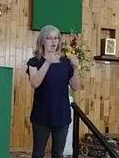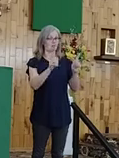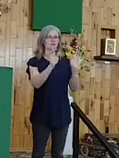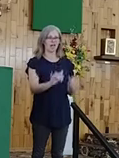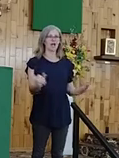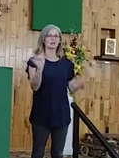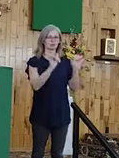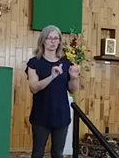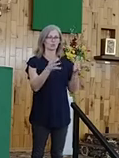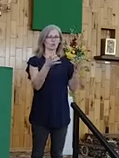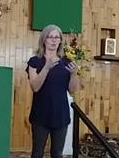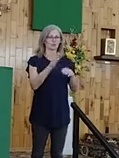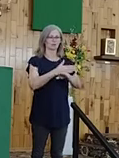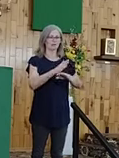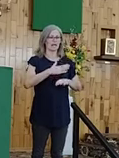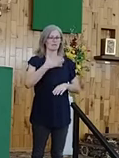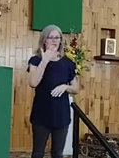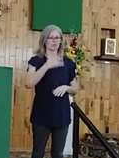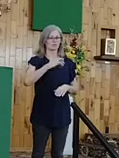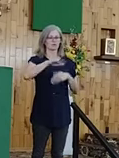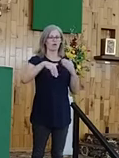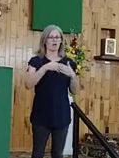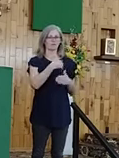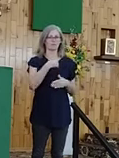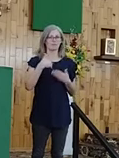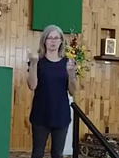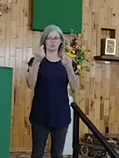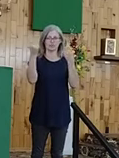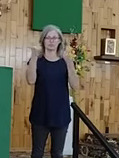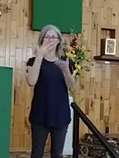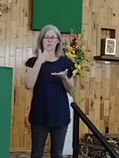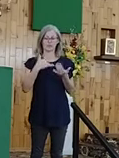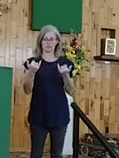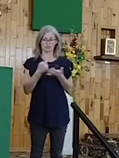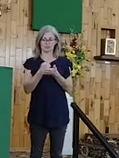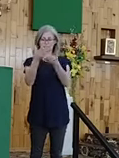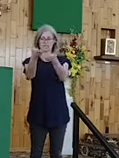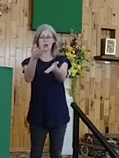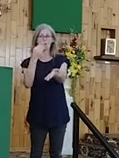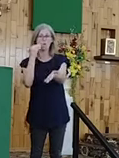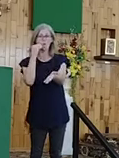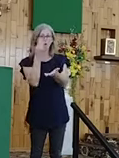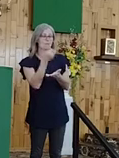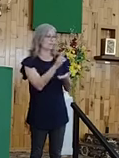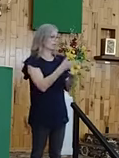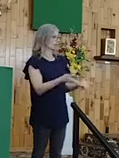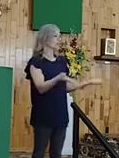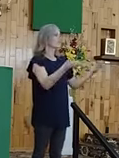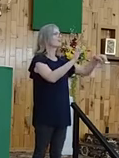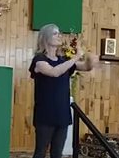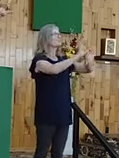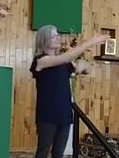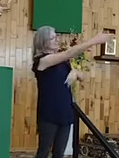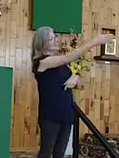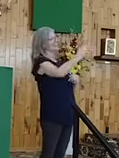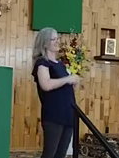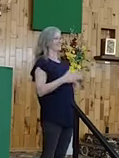happy birthday to all our members who are celebrating a birthday this week at home or here at church.